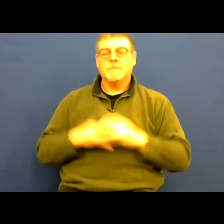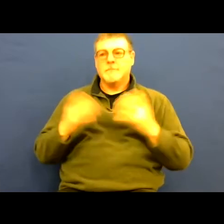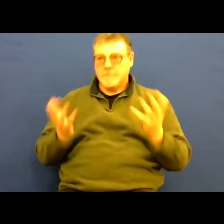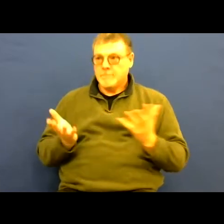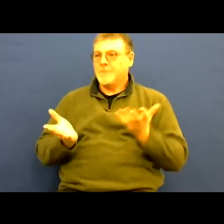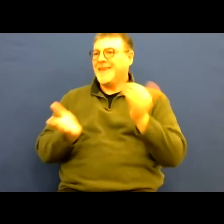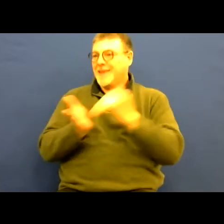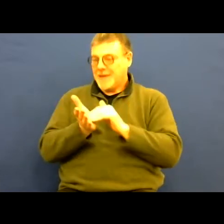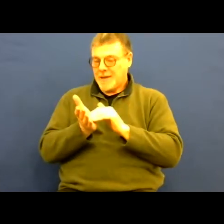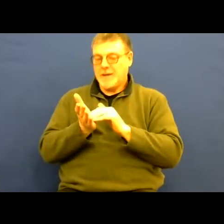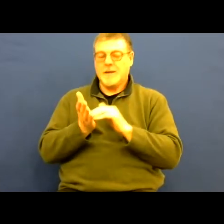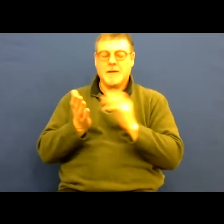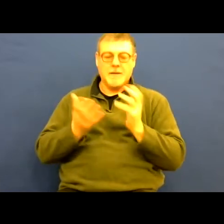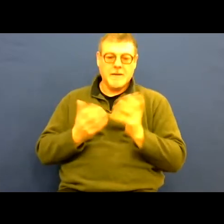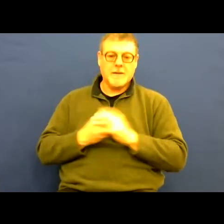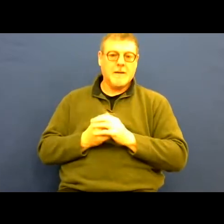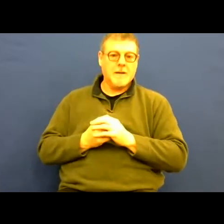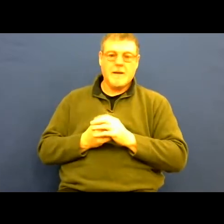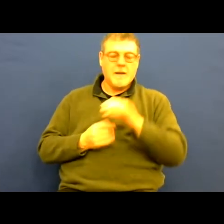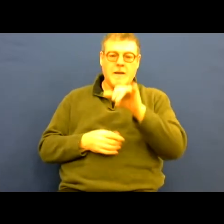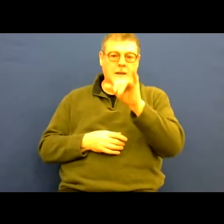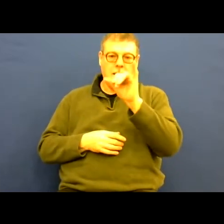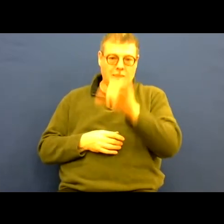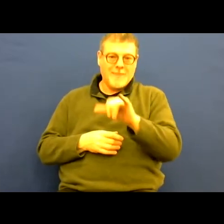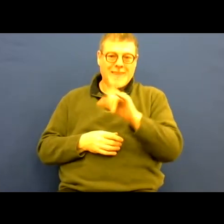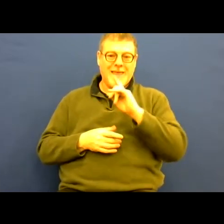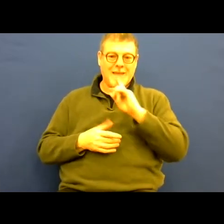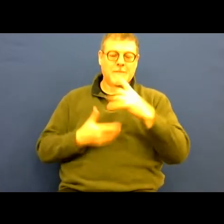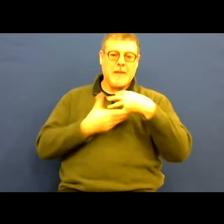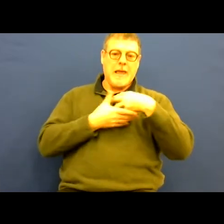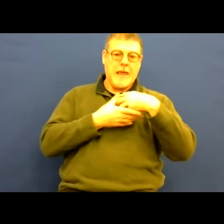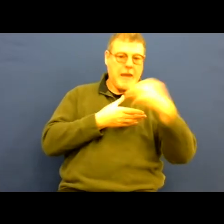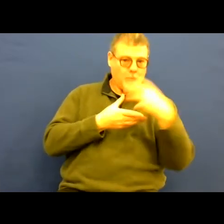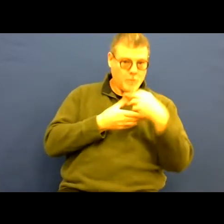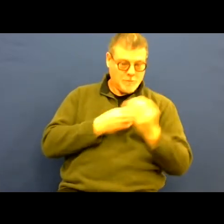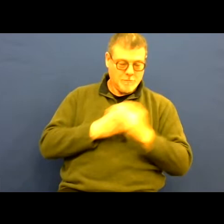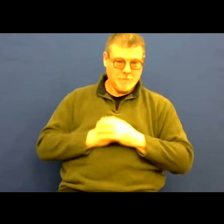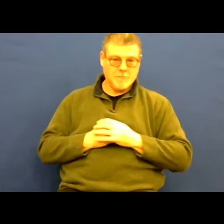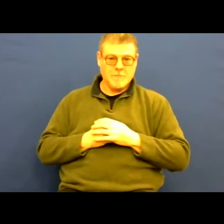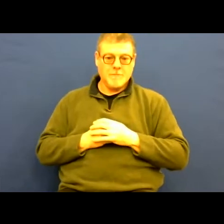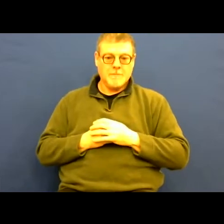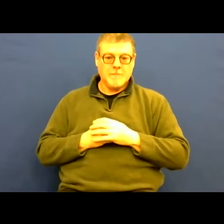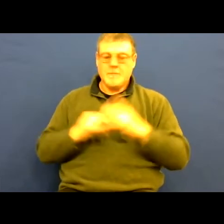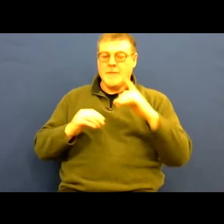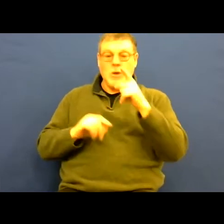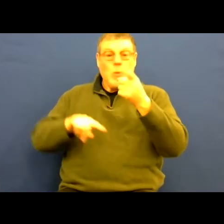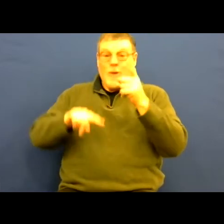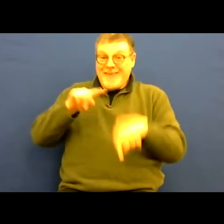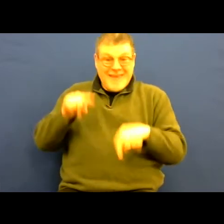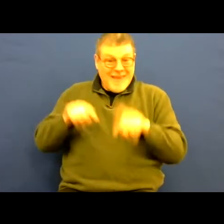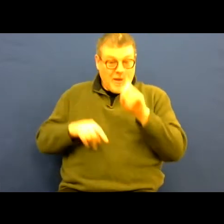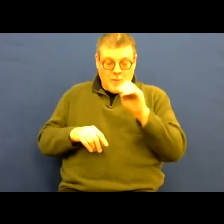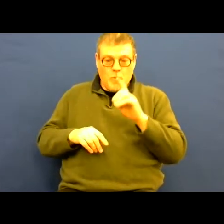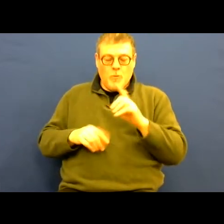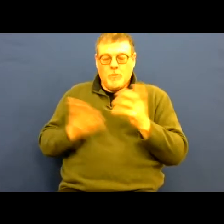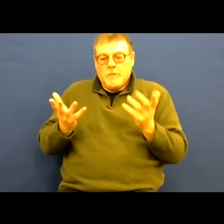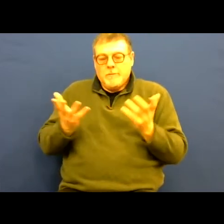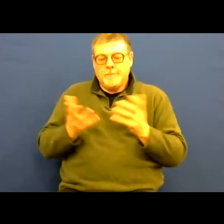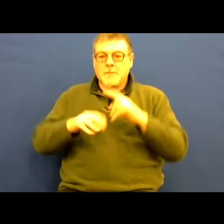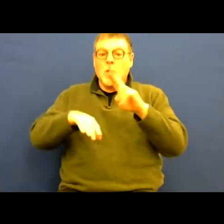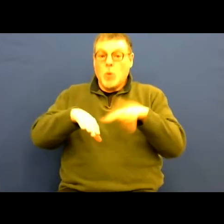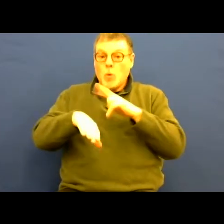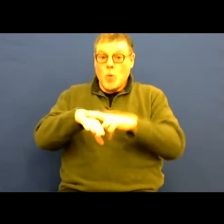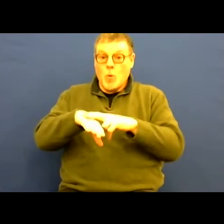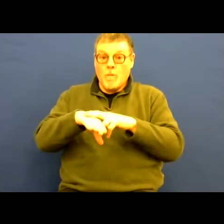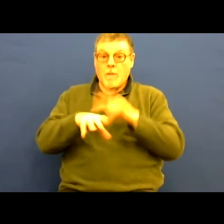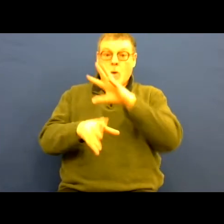can't, that would be an outside. What you can't do is, so normally